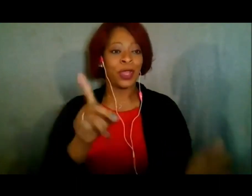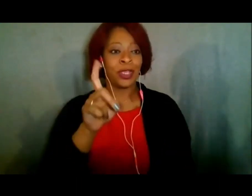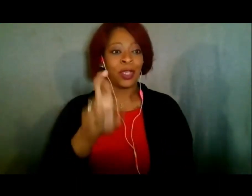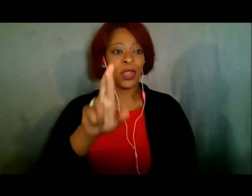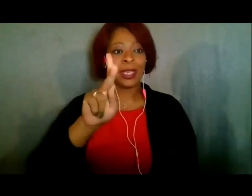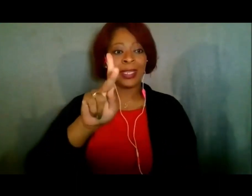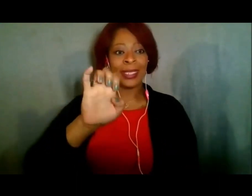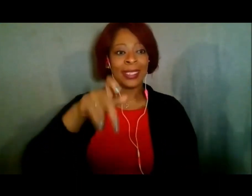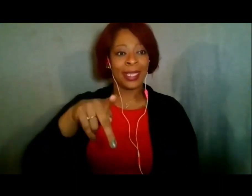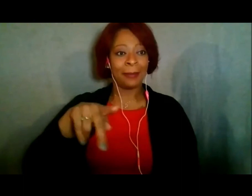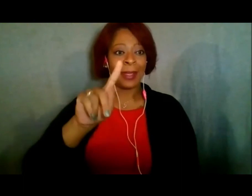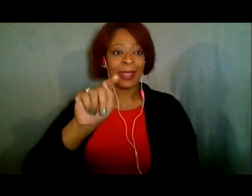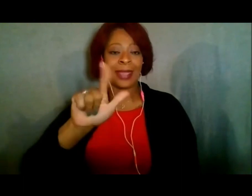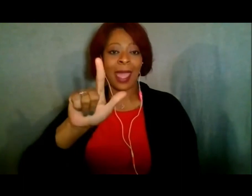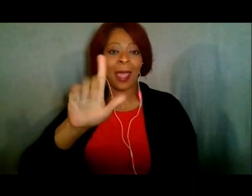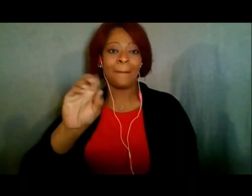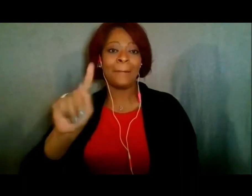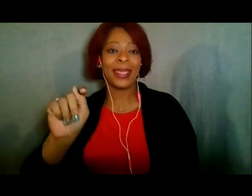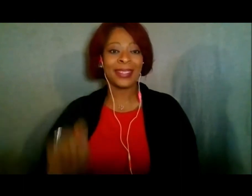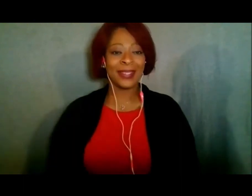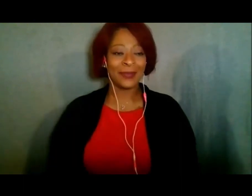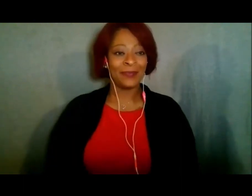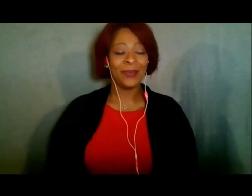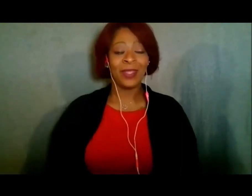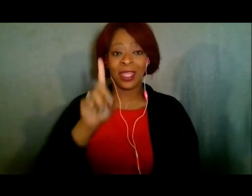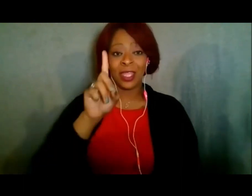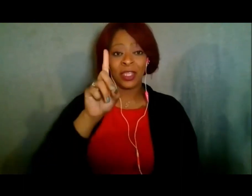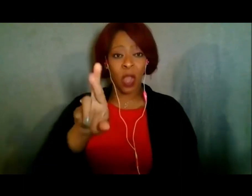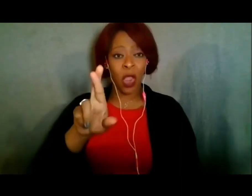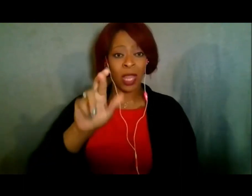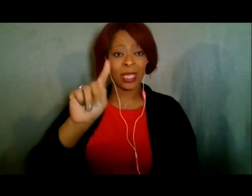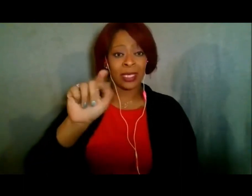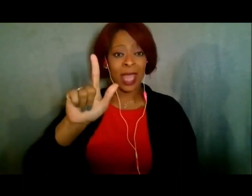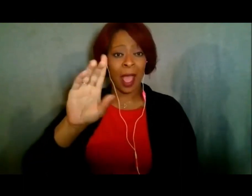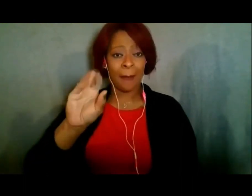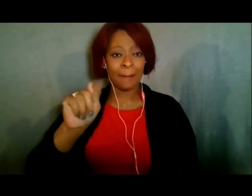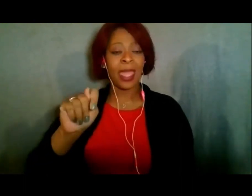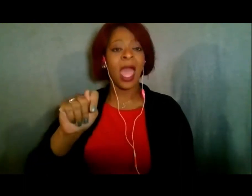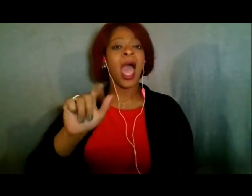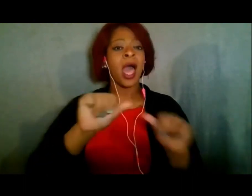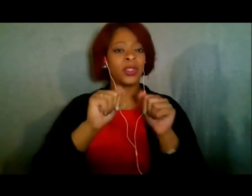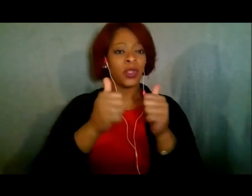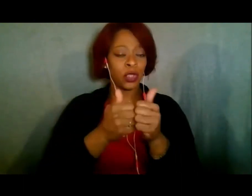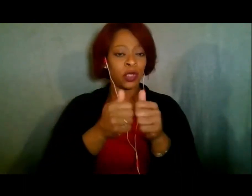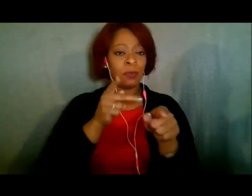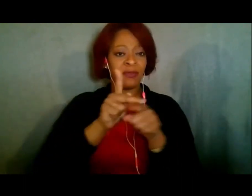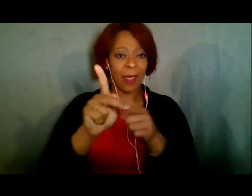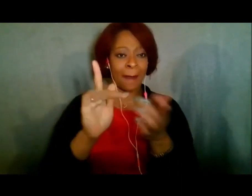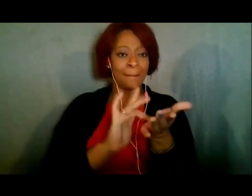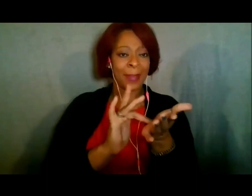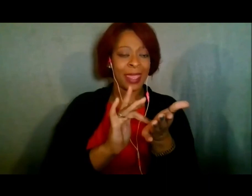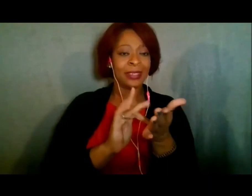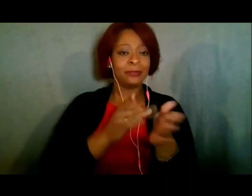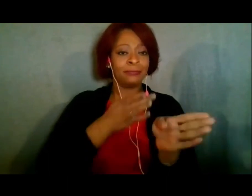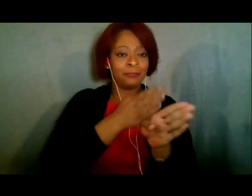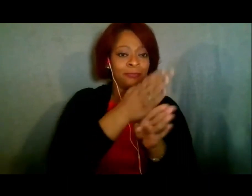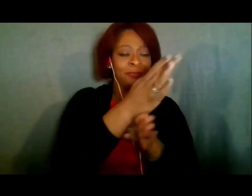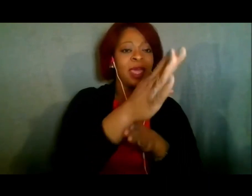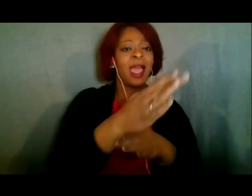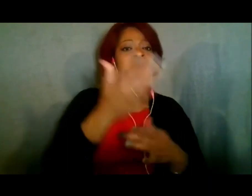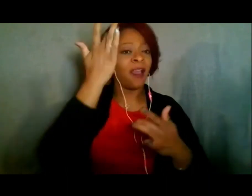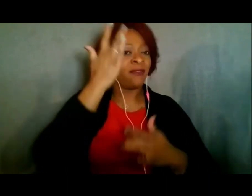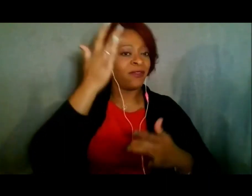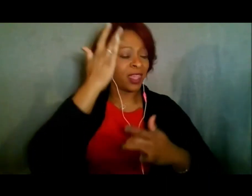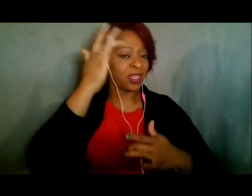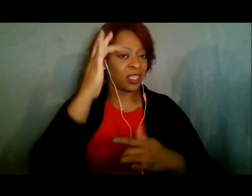Kiepp Talbot. Dr. Talbot is an associate professor of medicine in the Division of Infectious Disease at Vanderbilt